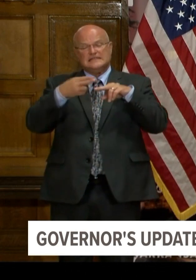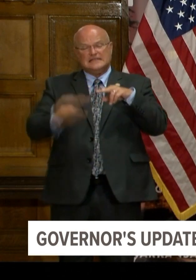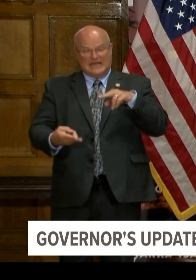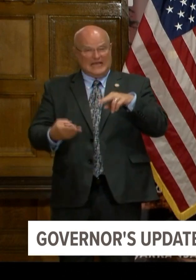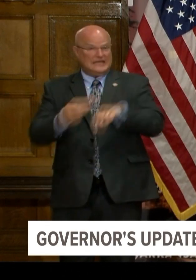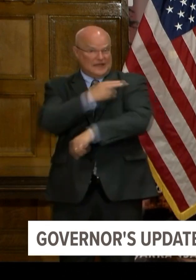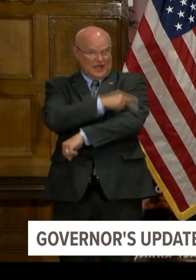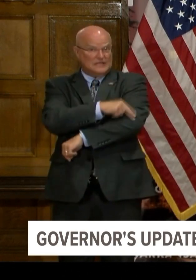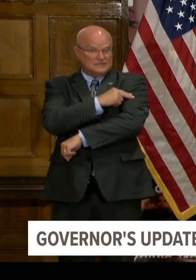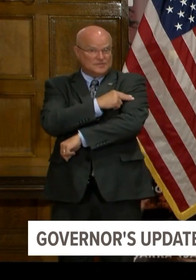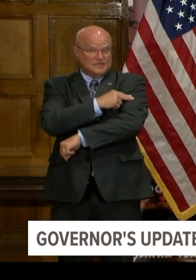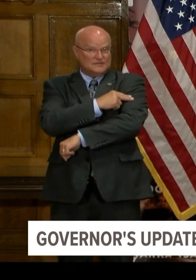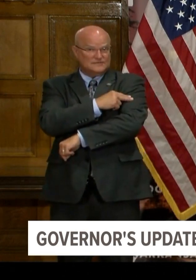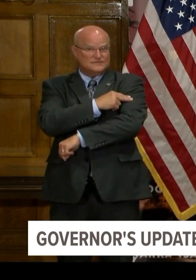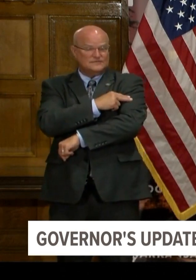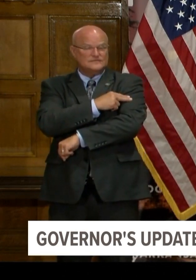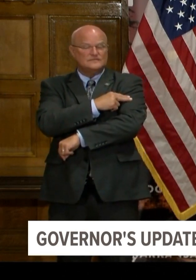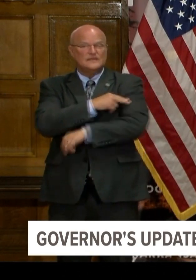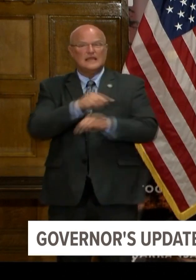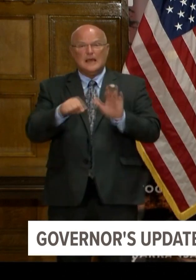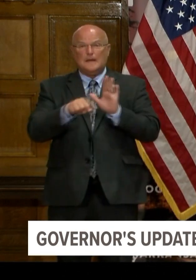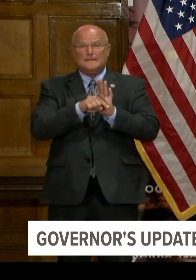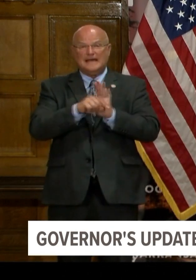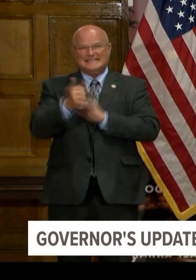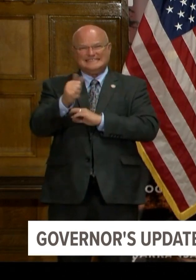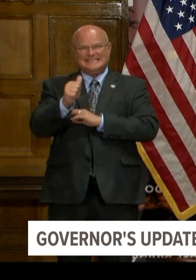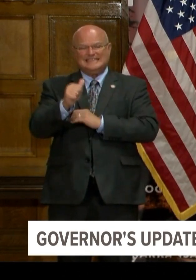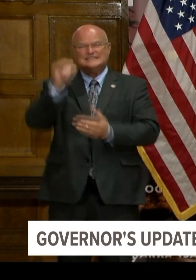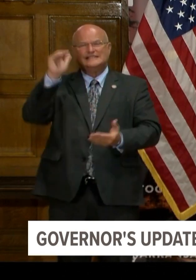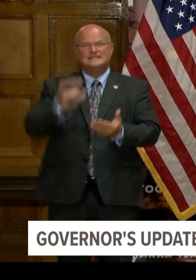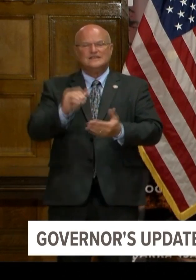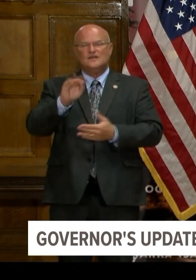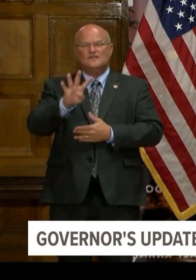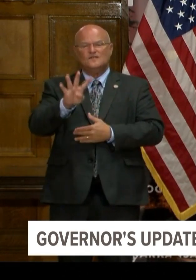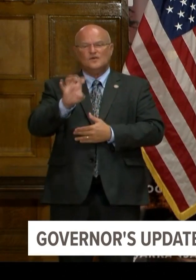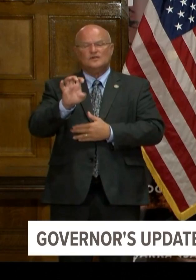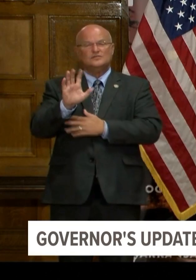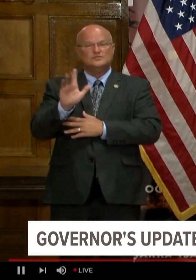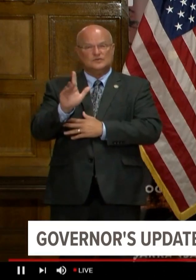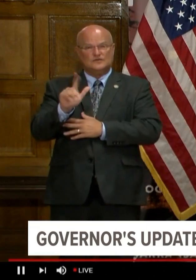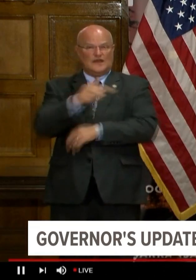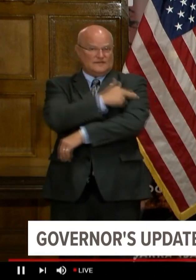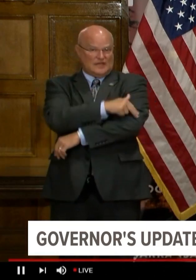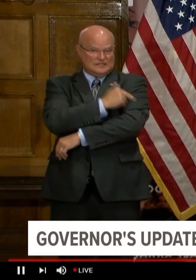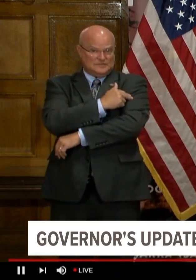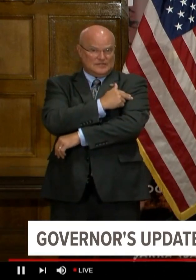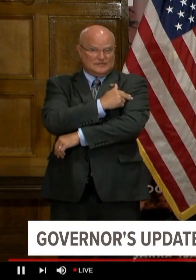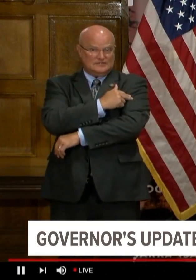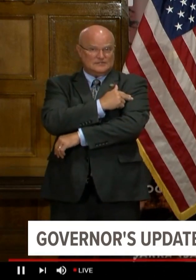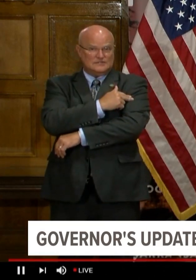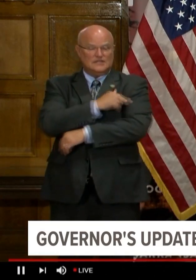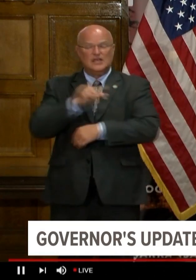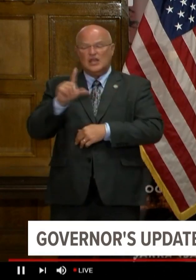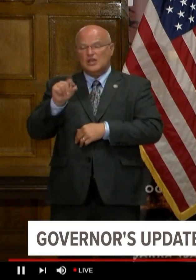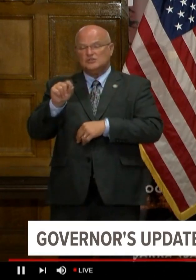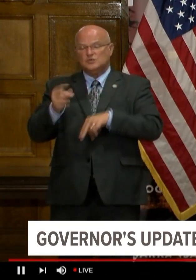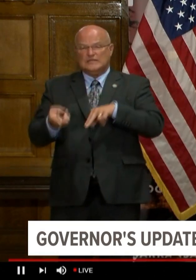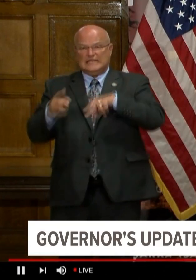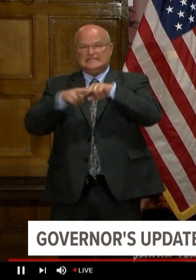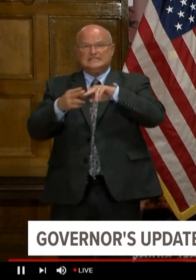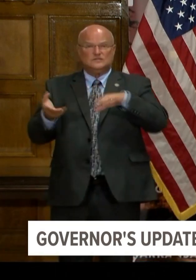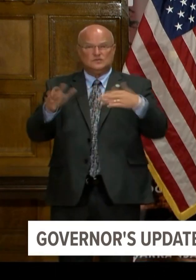of hospitalizations. We have a -10, so it's down to 425. And we have 20 additional deaths